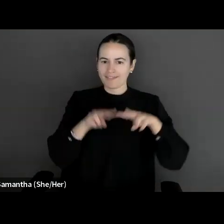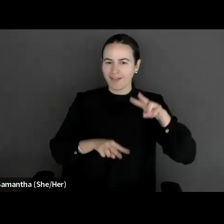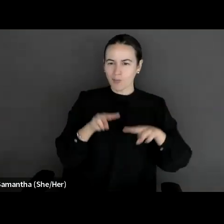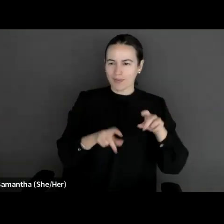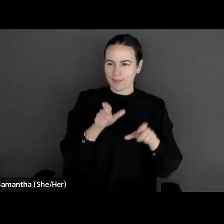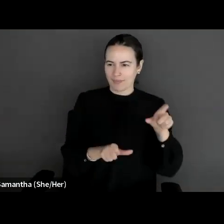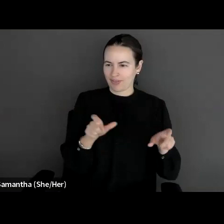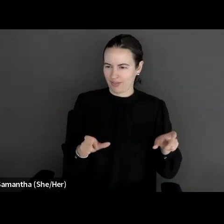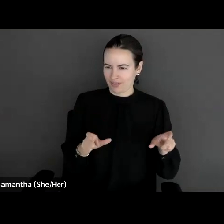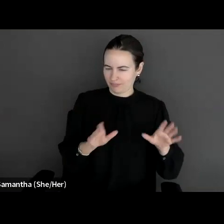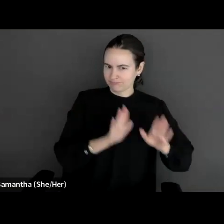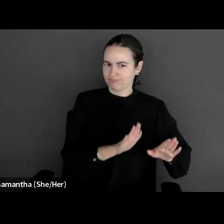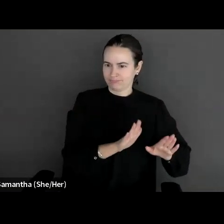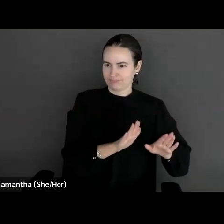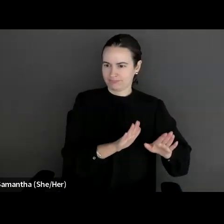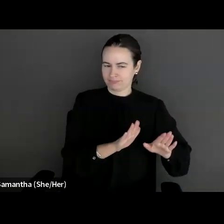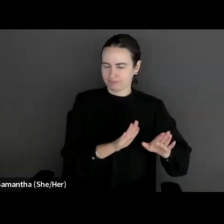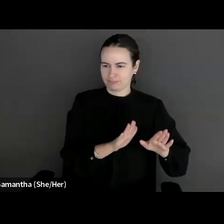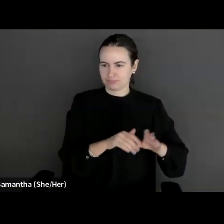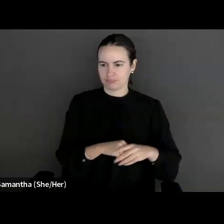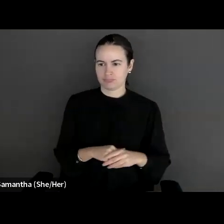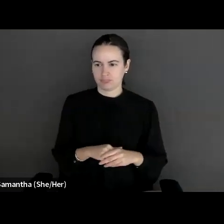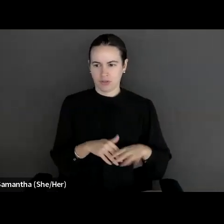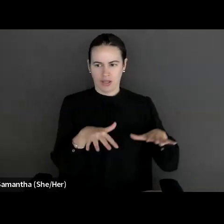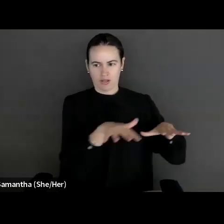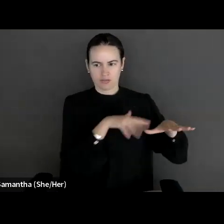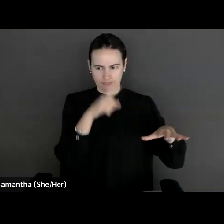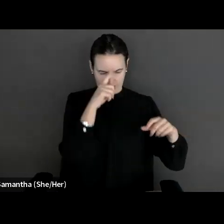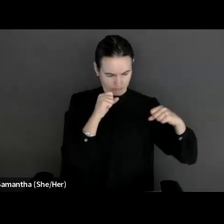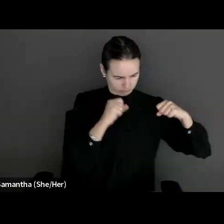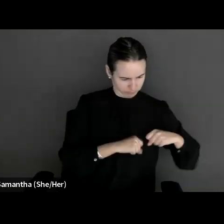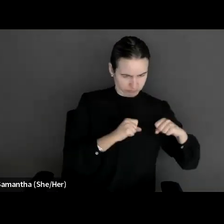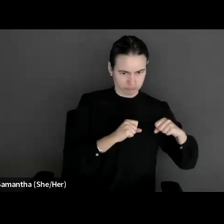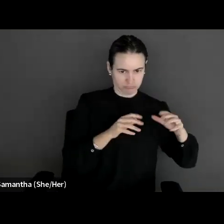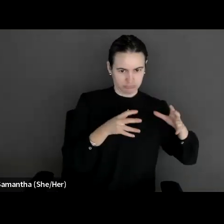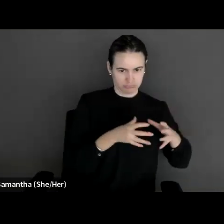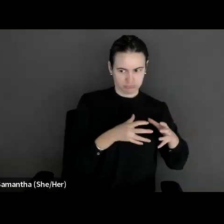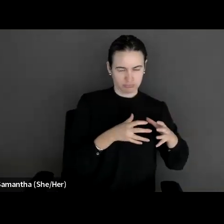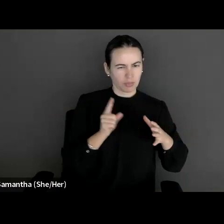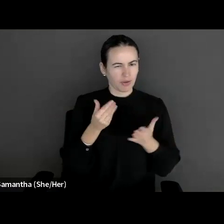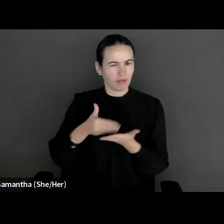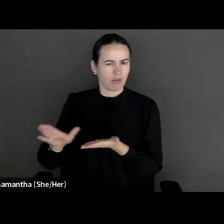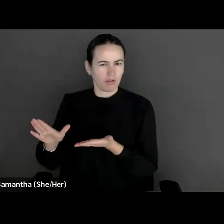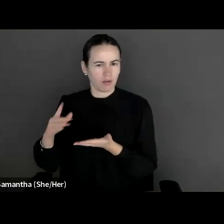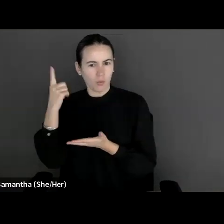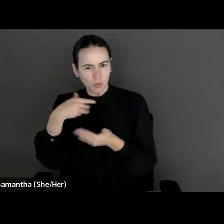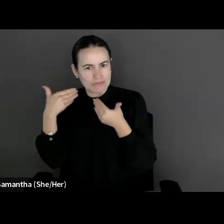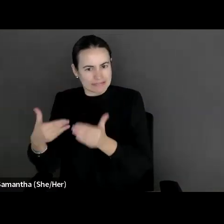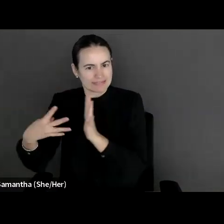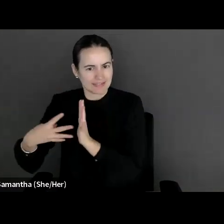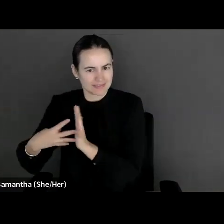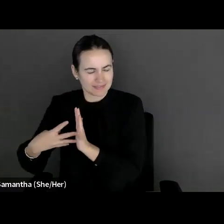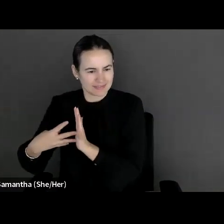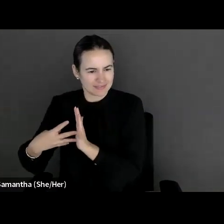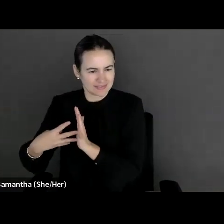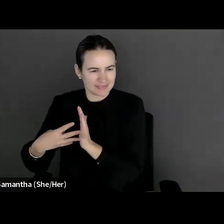the important source of difference between the test takers is neglected. And I think this is a